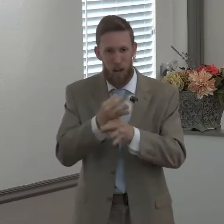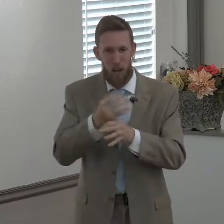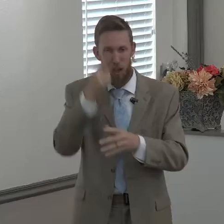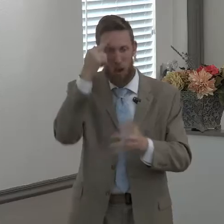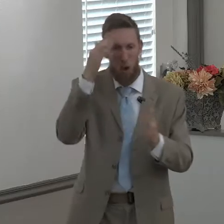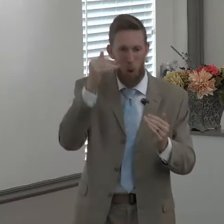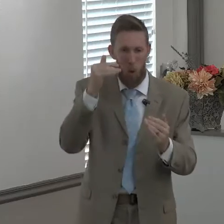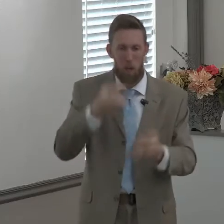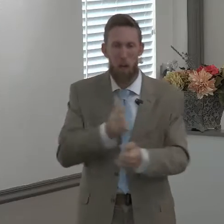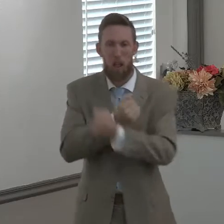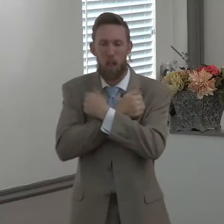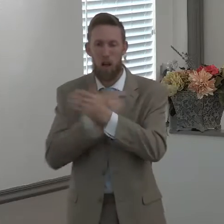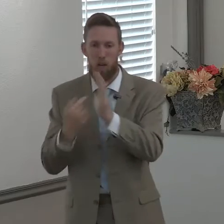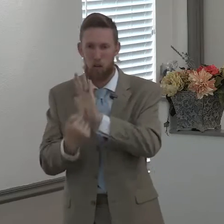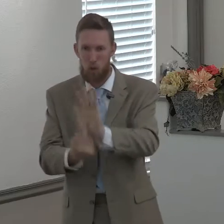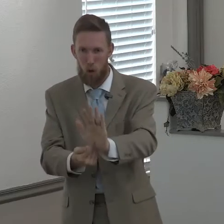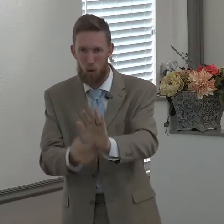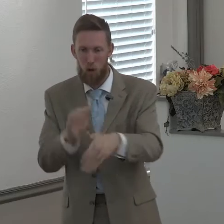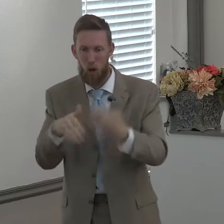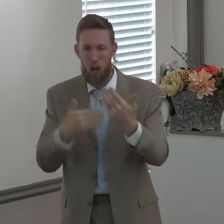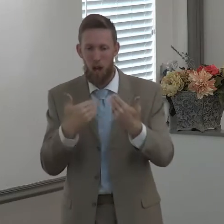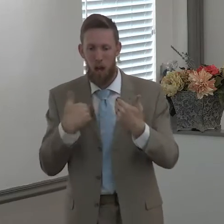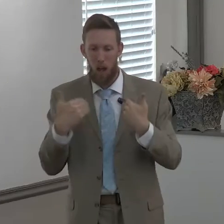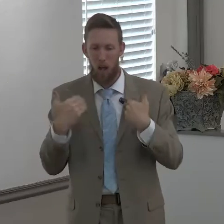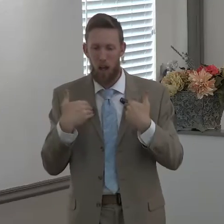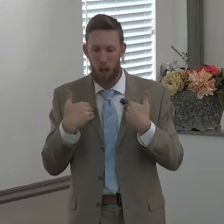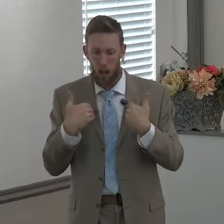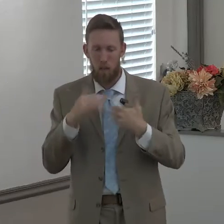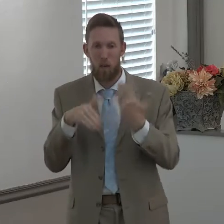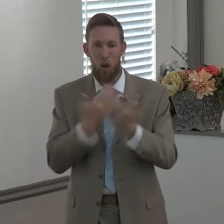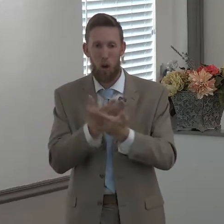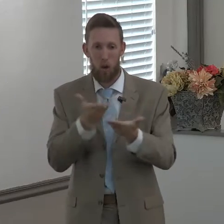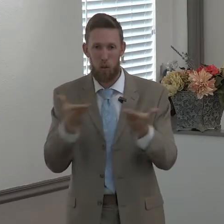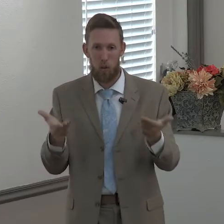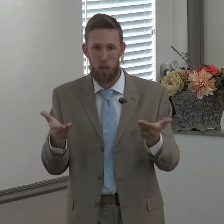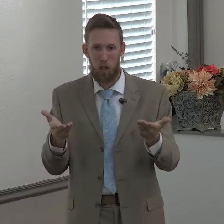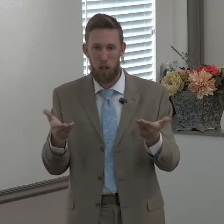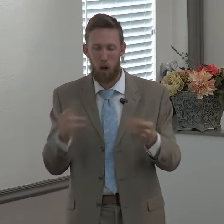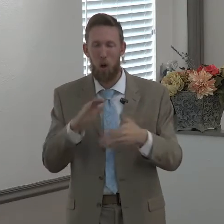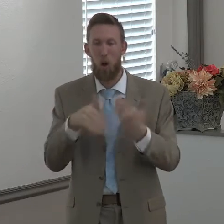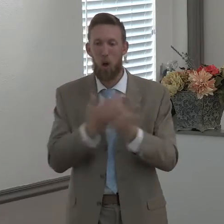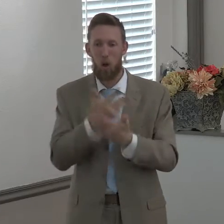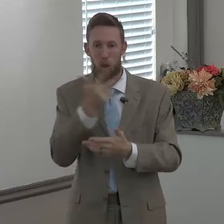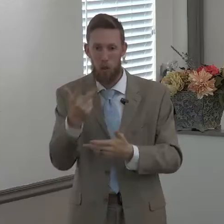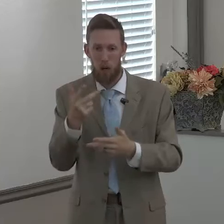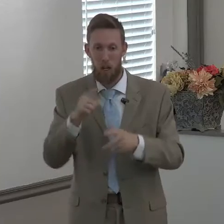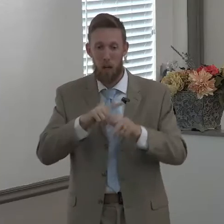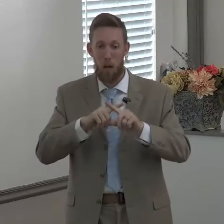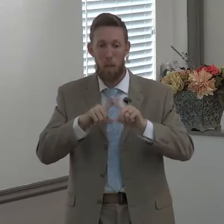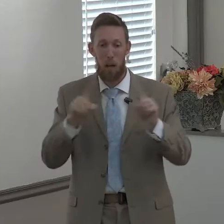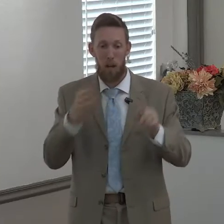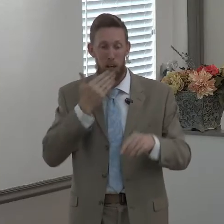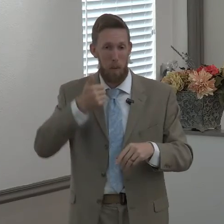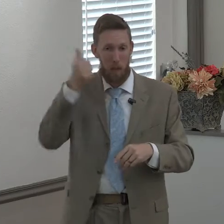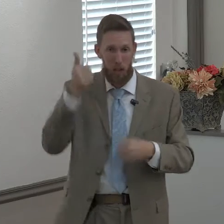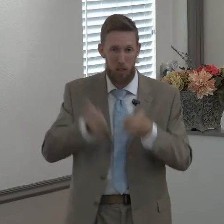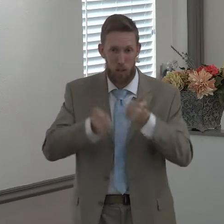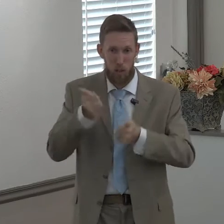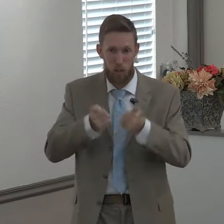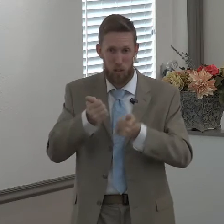even as also I am known. And now abideth faith, hope,